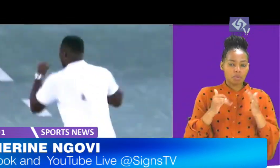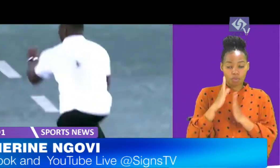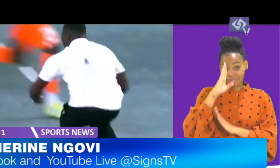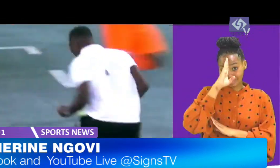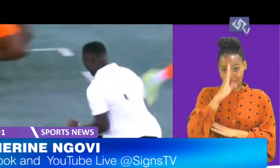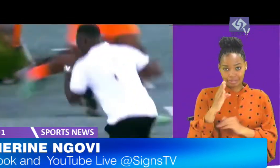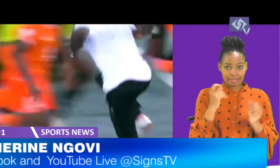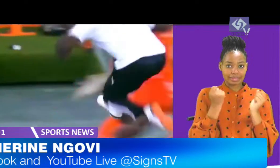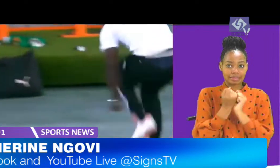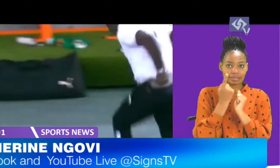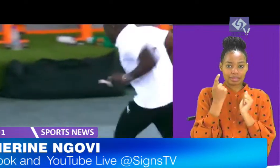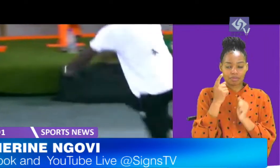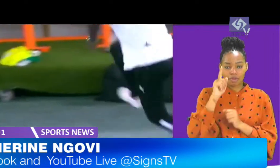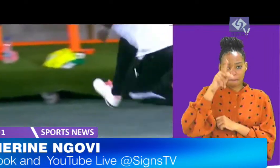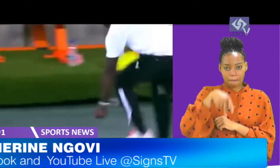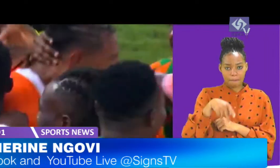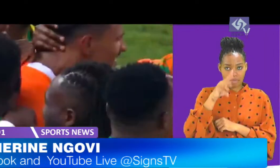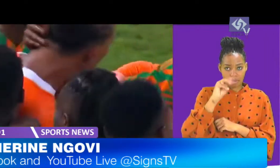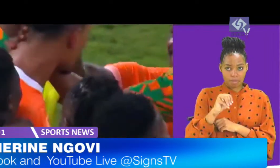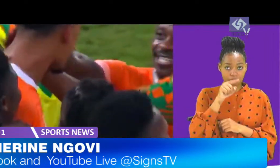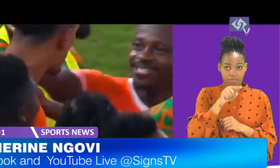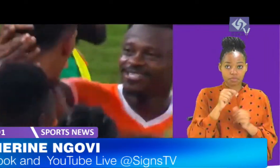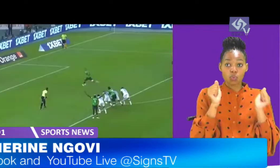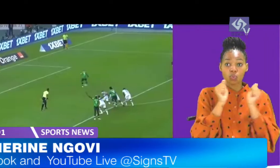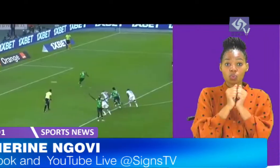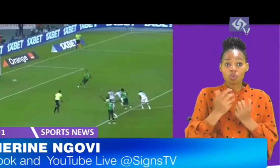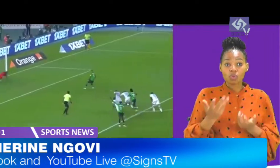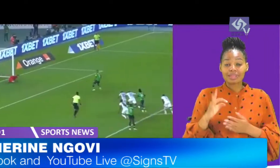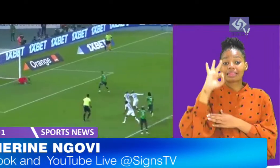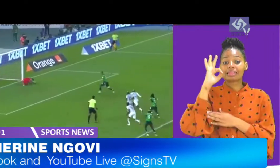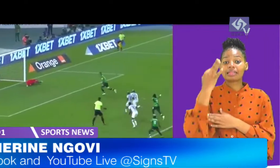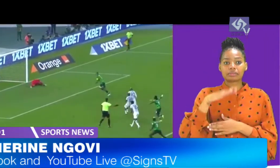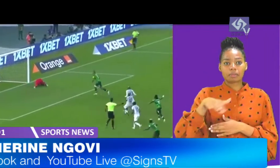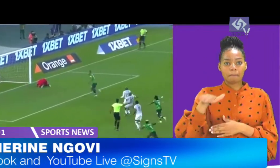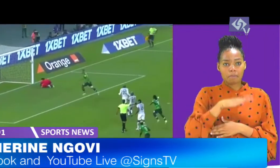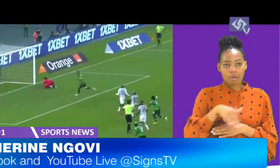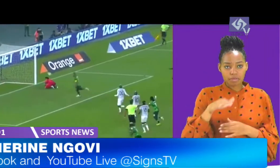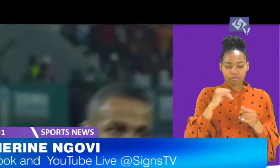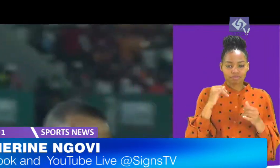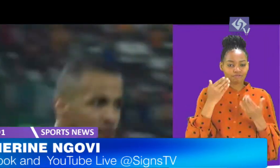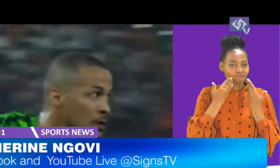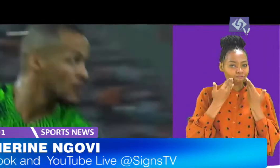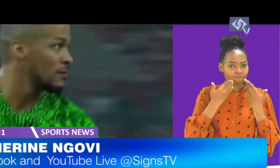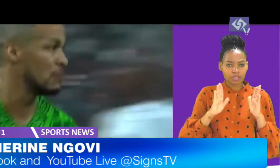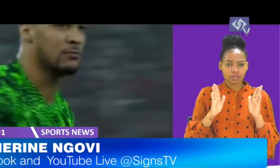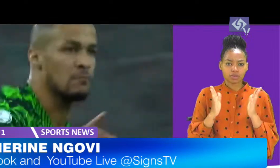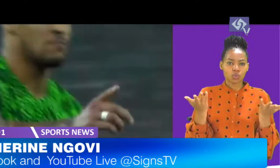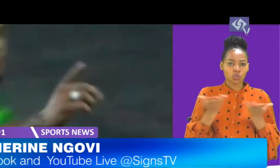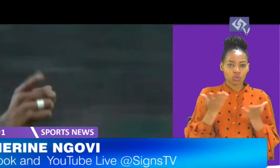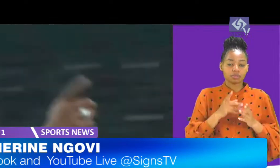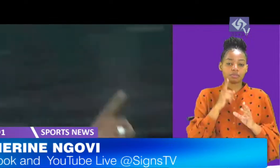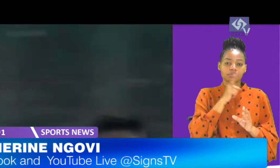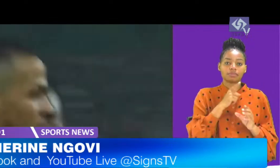on Sunday 11 p.m. with third place finish will be contested for